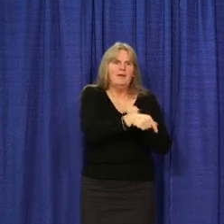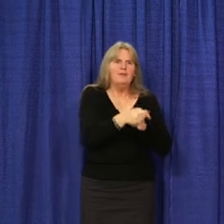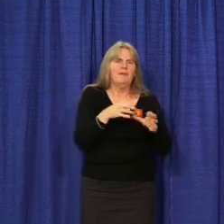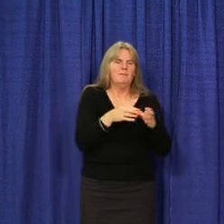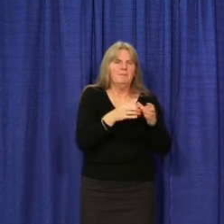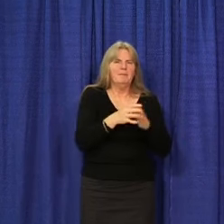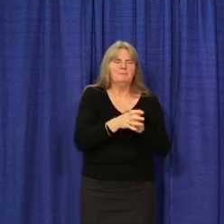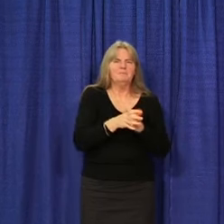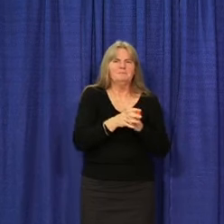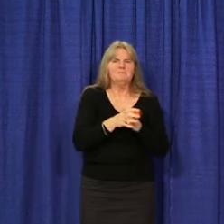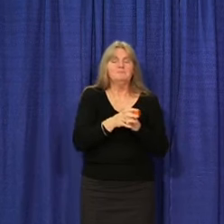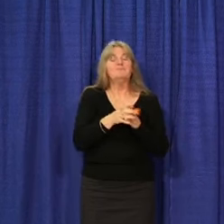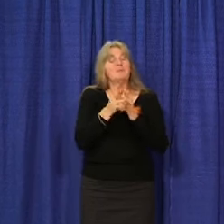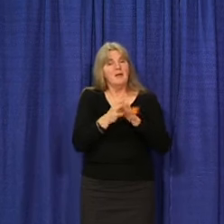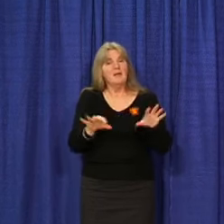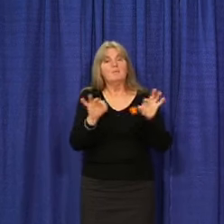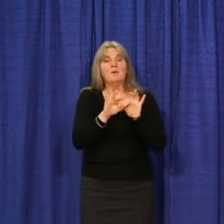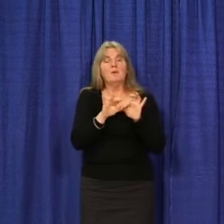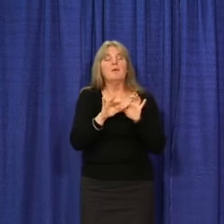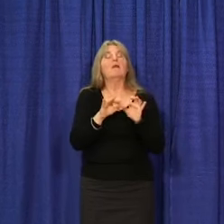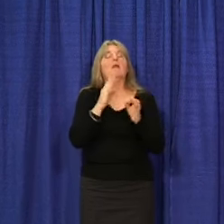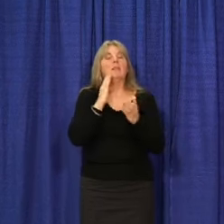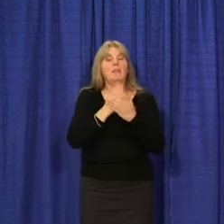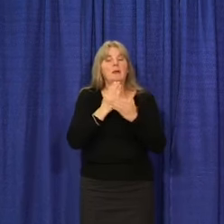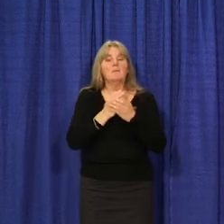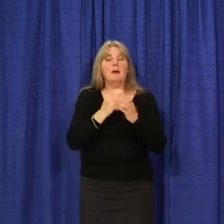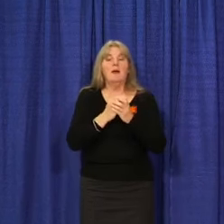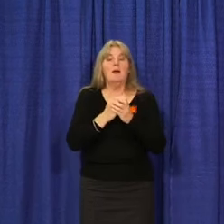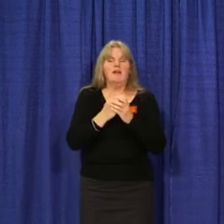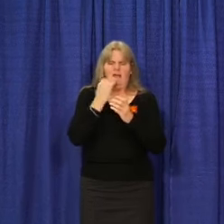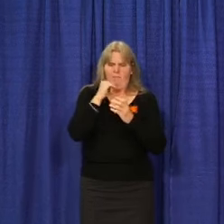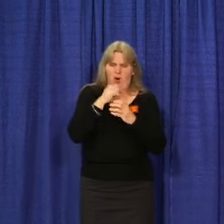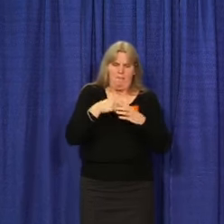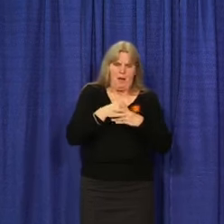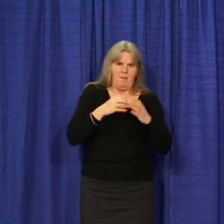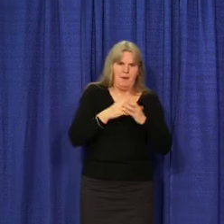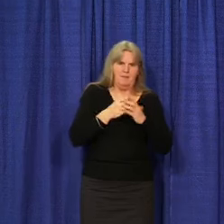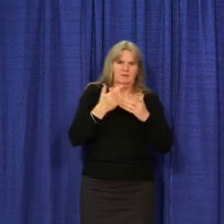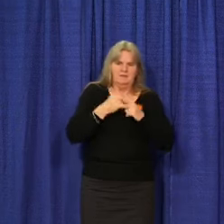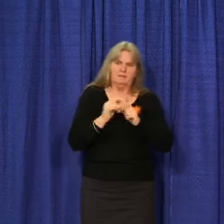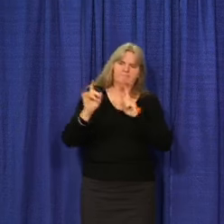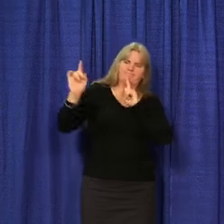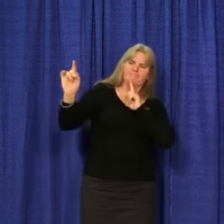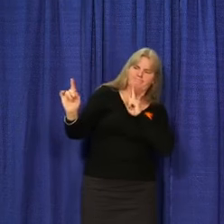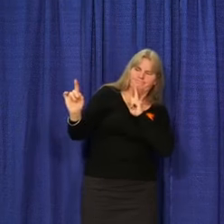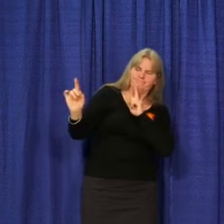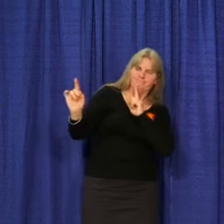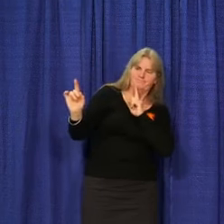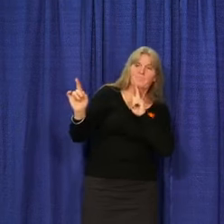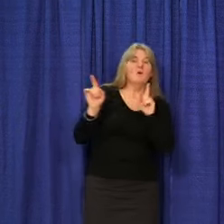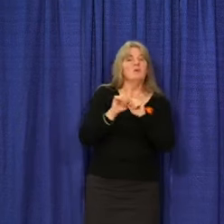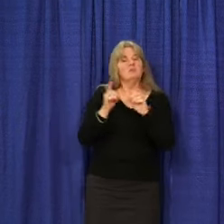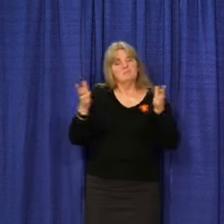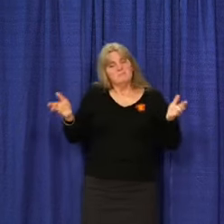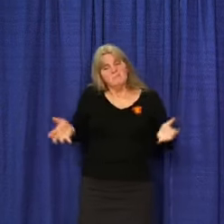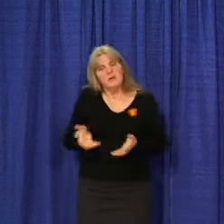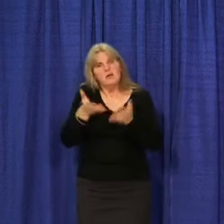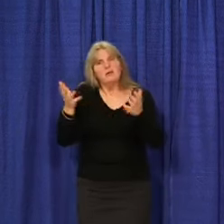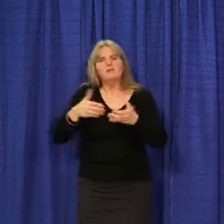from people not in our bubble. And then let's enjoy and continue to enjoy outside life as much as we can.